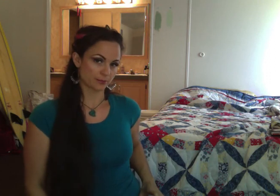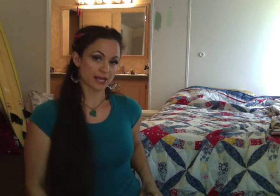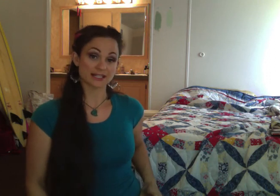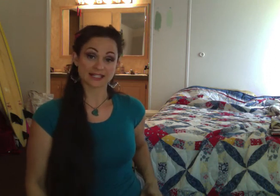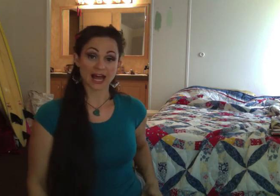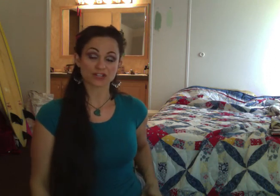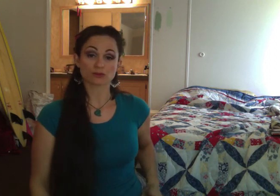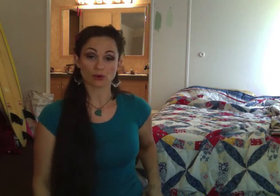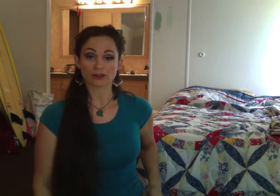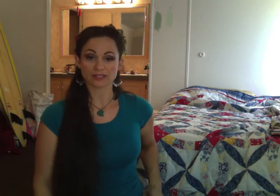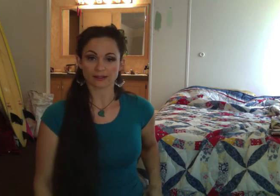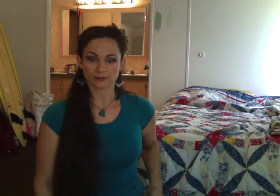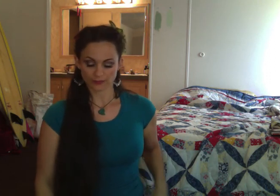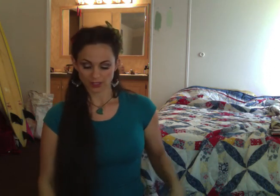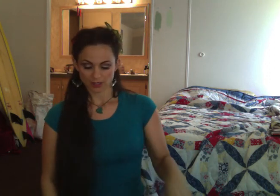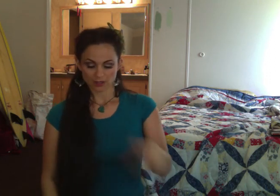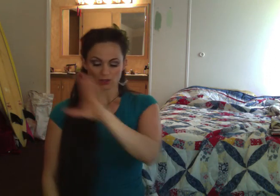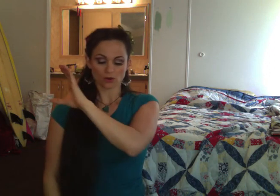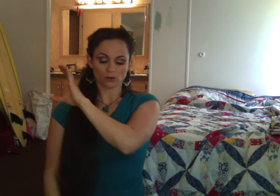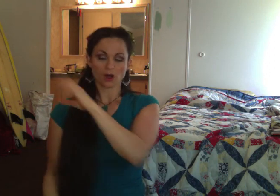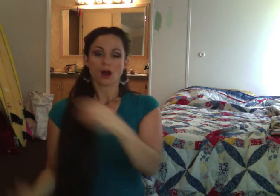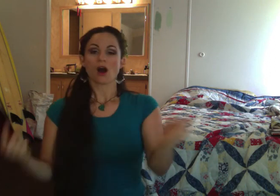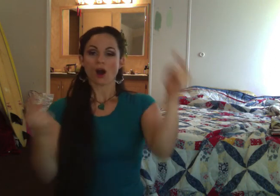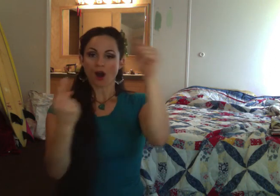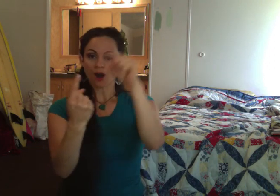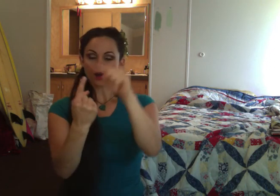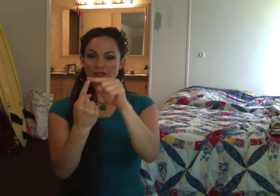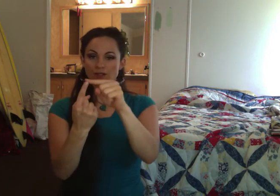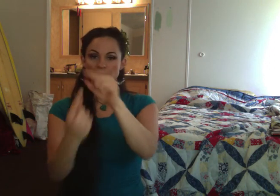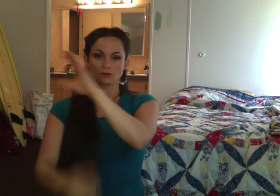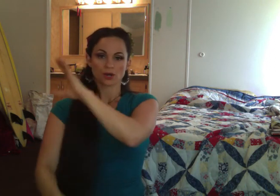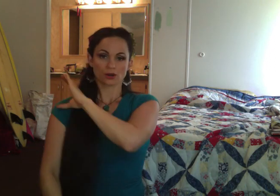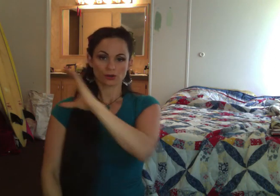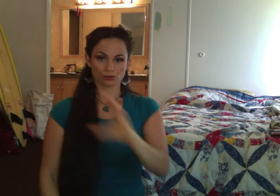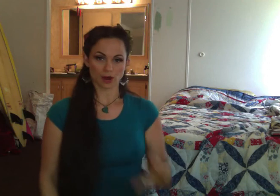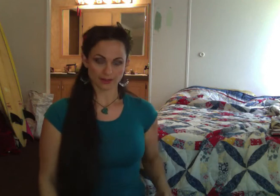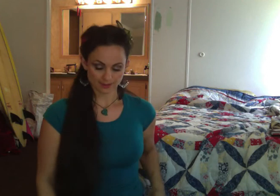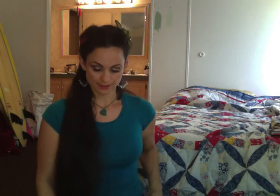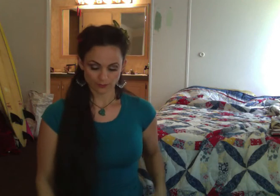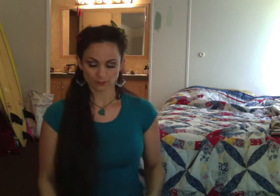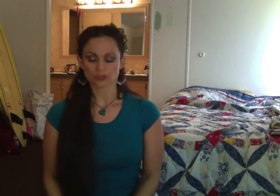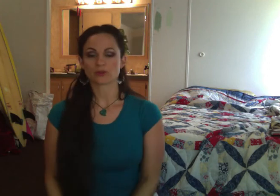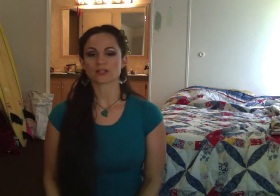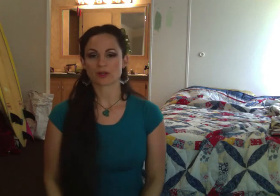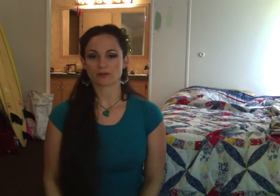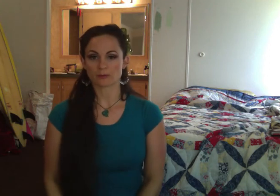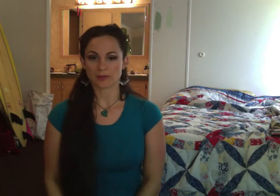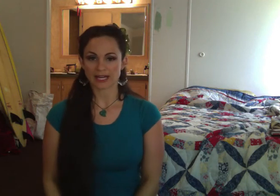the sash for royalty. So, onto Christ. I'll do this whenever from the beginning.